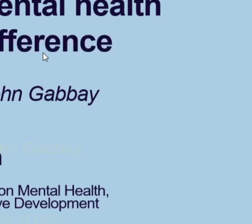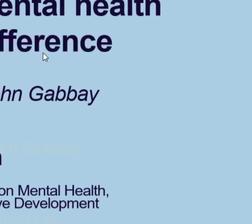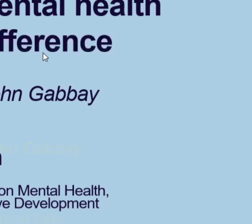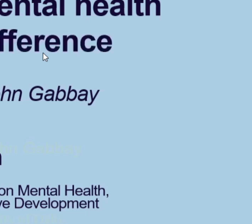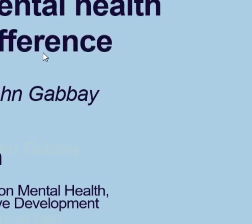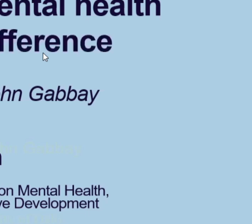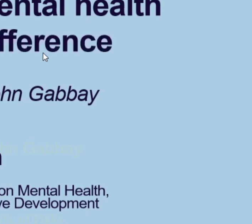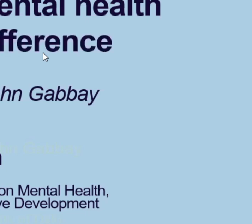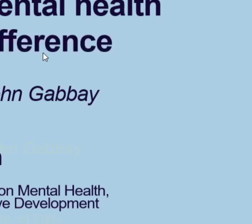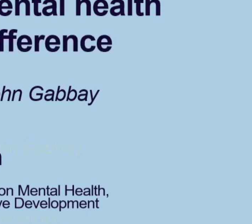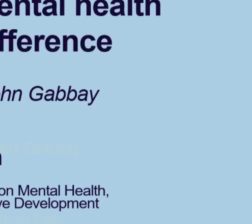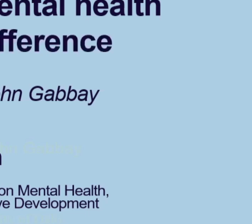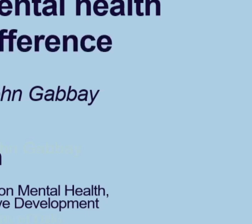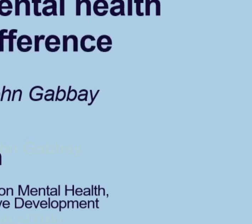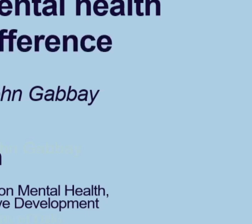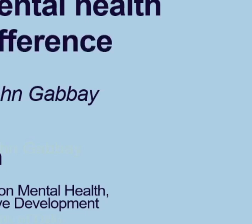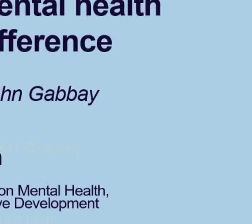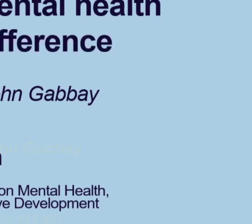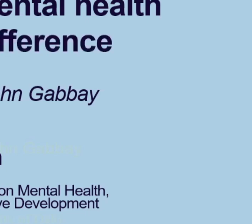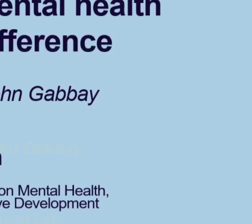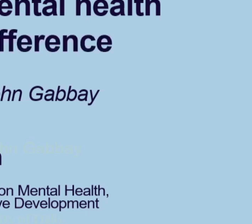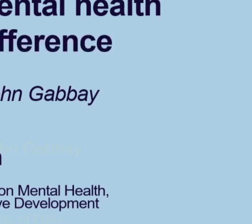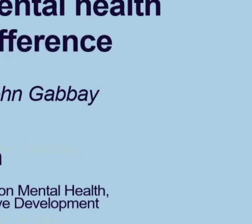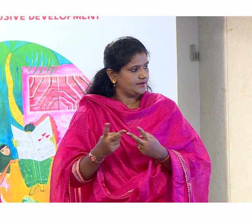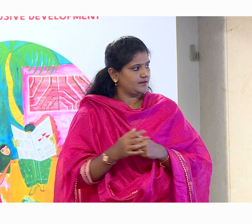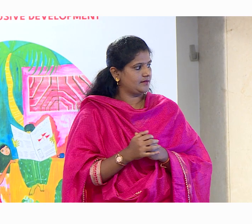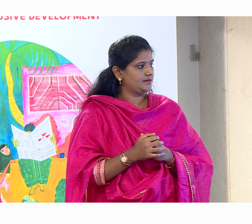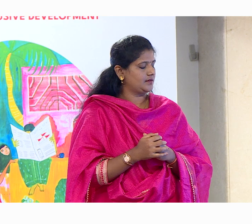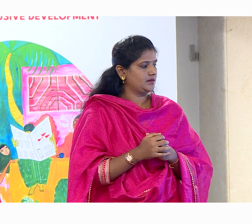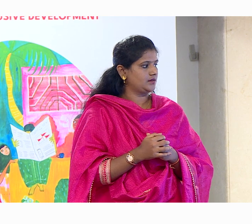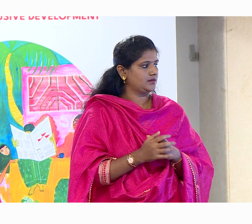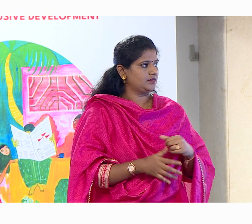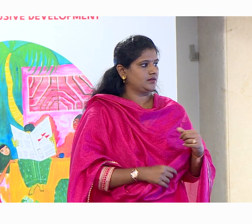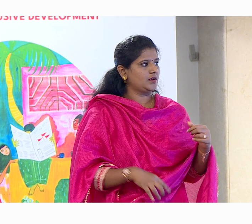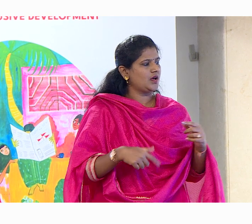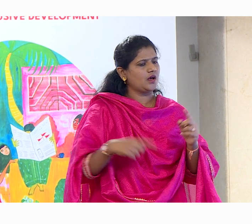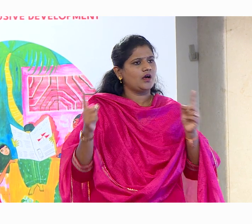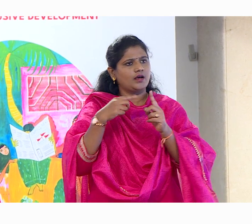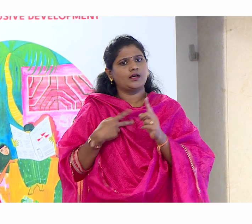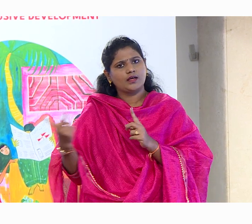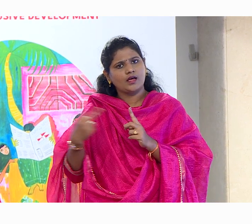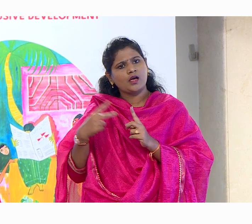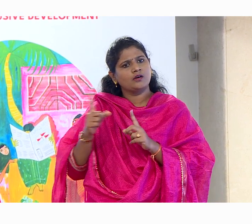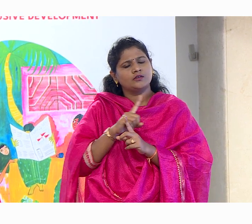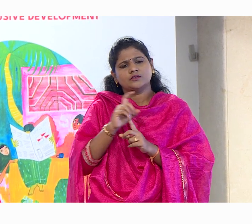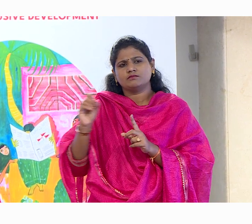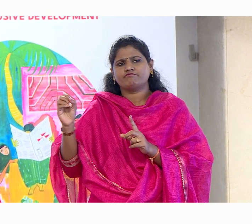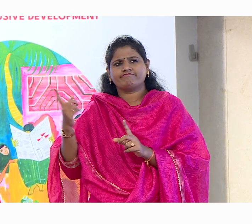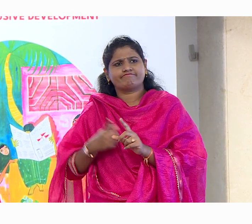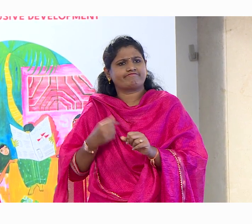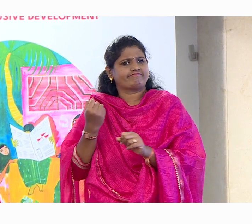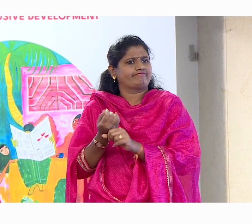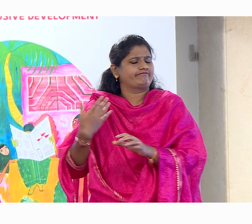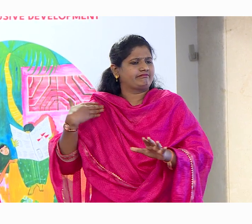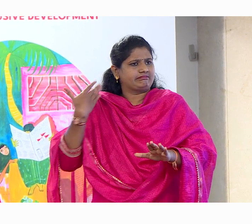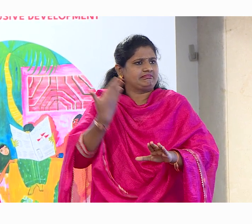make a difference to the care that is provided. Andree and I have spent many decades trying to